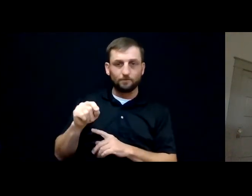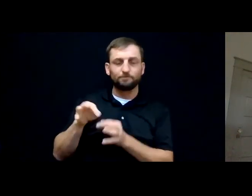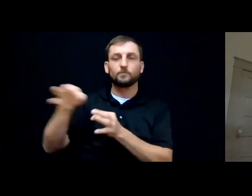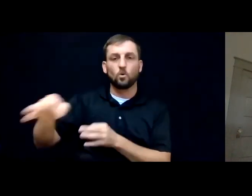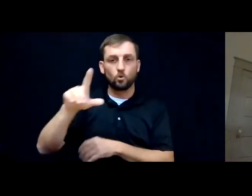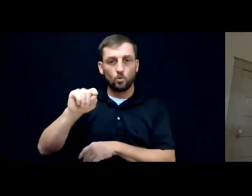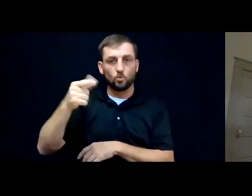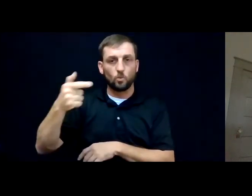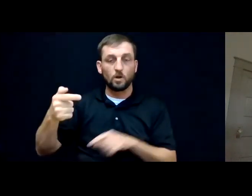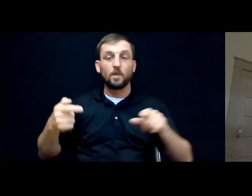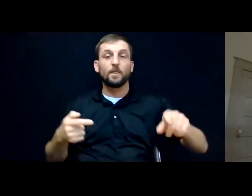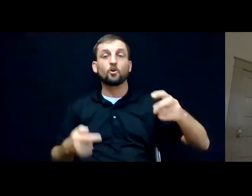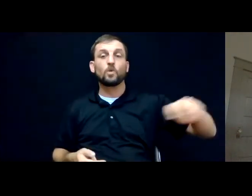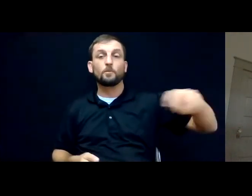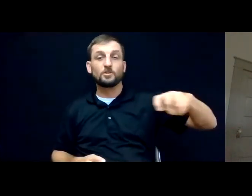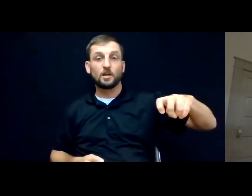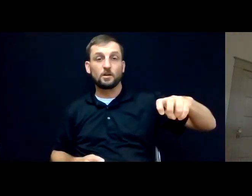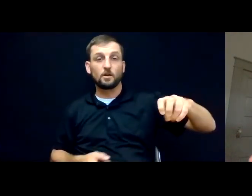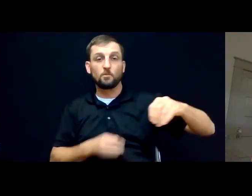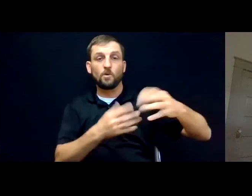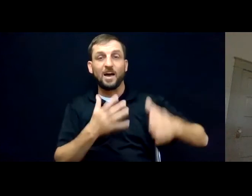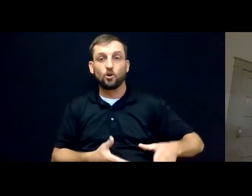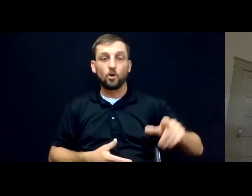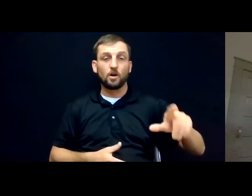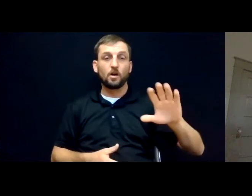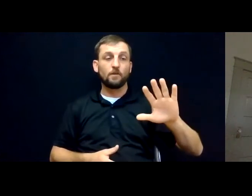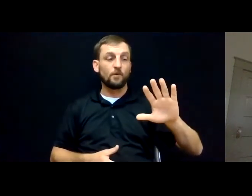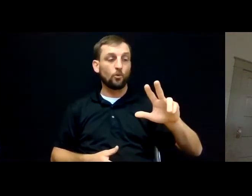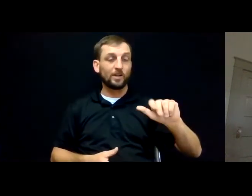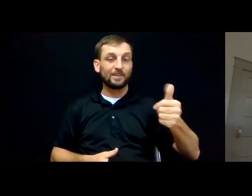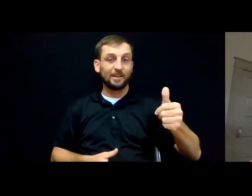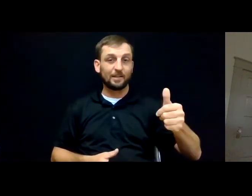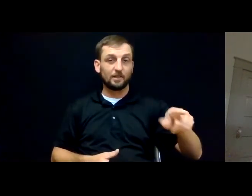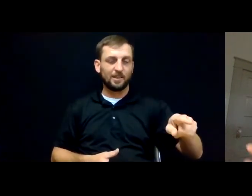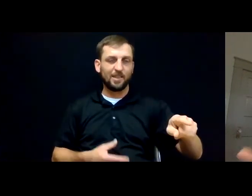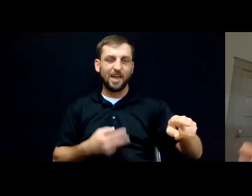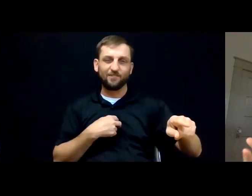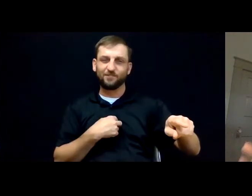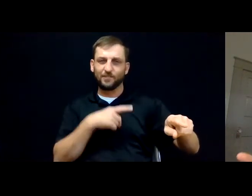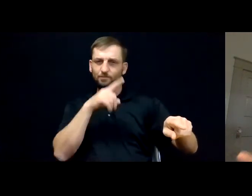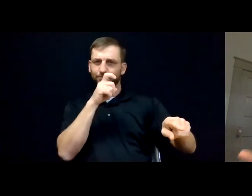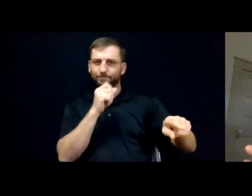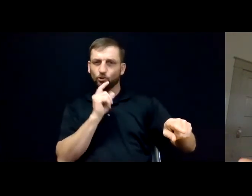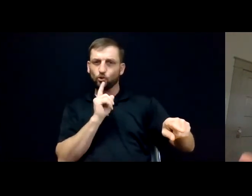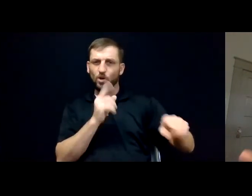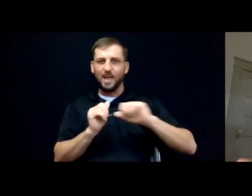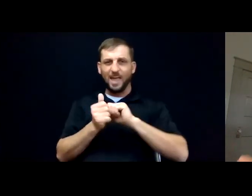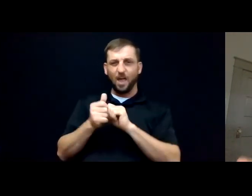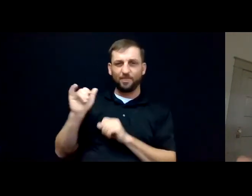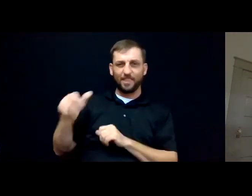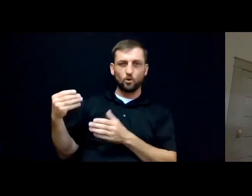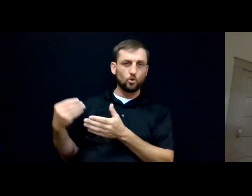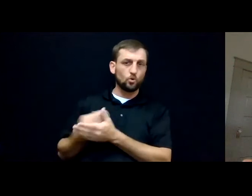transportation providers that interface at the 5310 level that really had some questions about how the new single